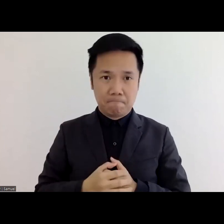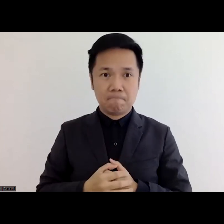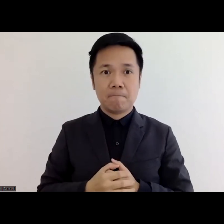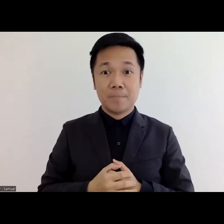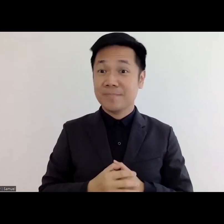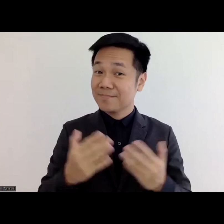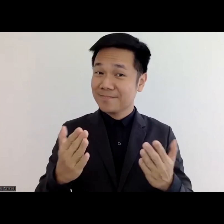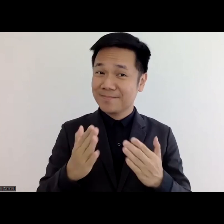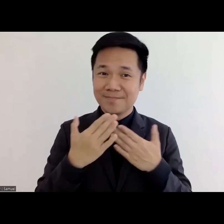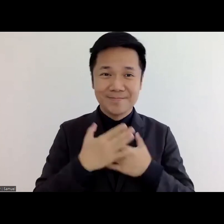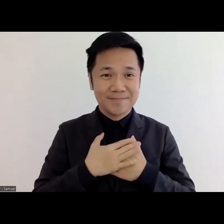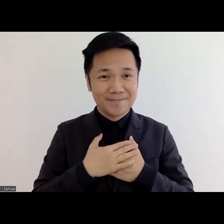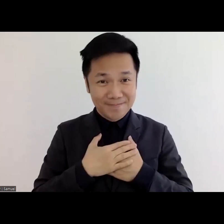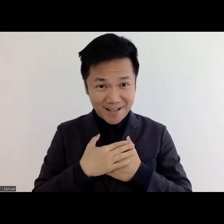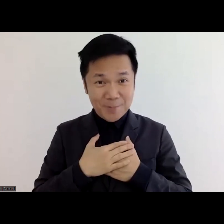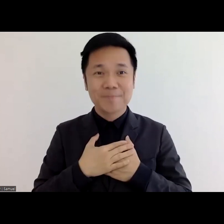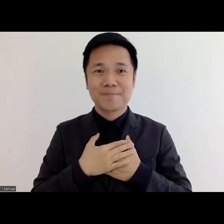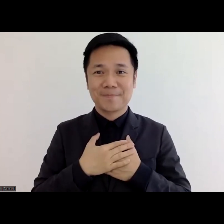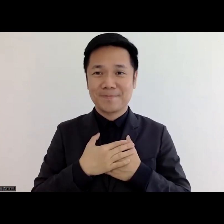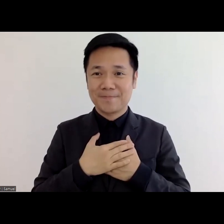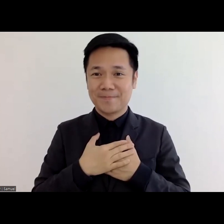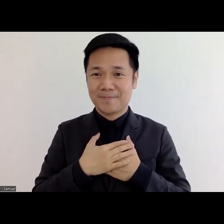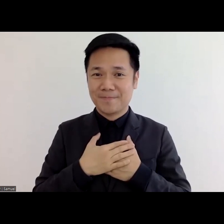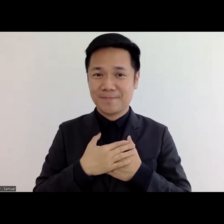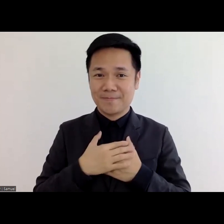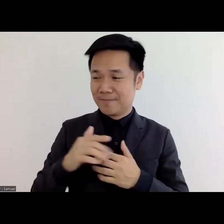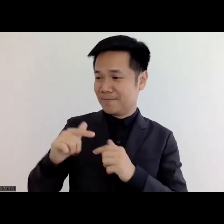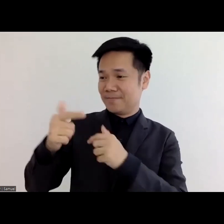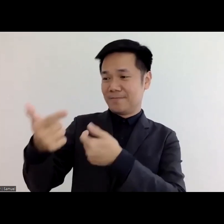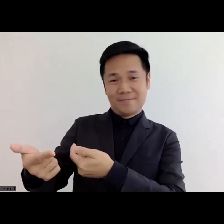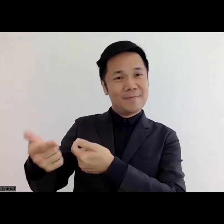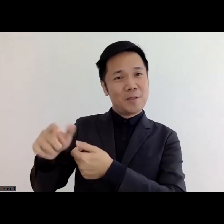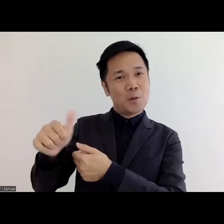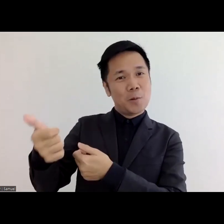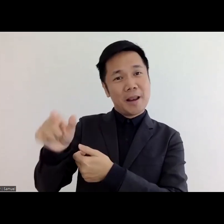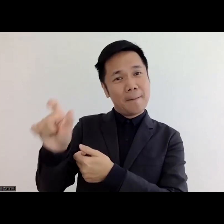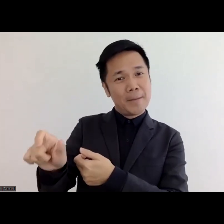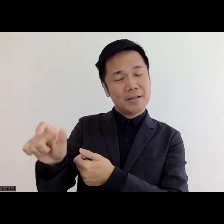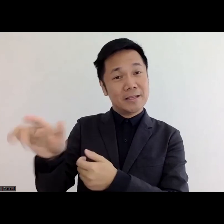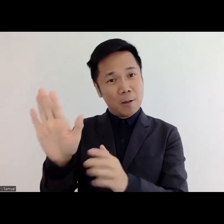Thank you once again from my side. Over to you, and I think can conclude.